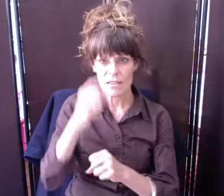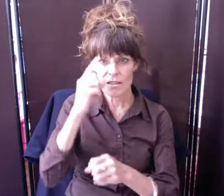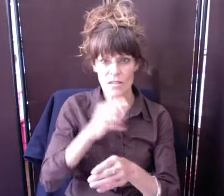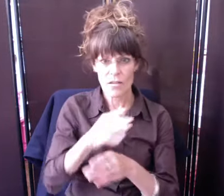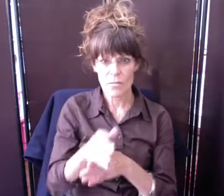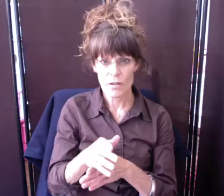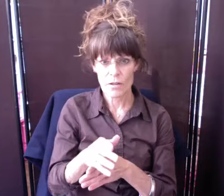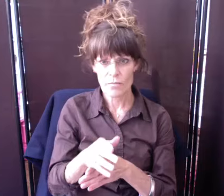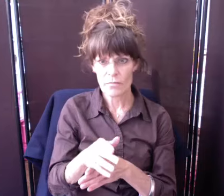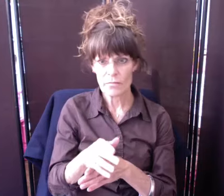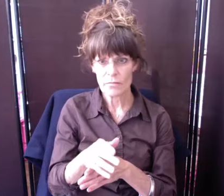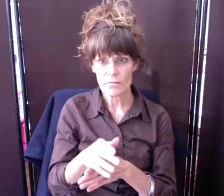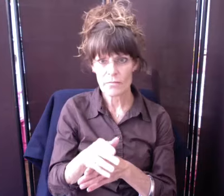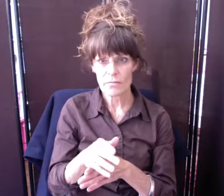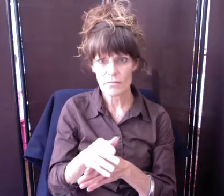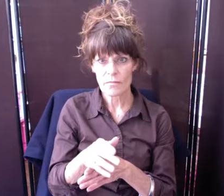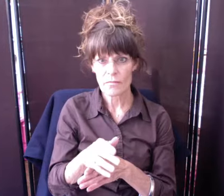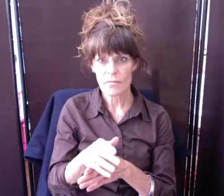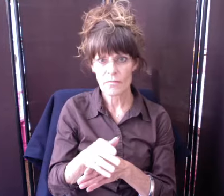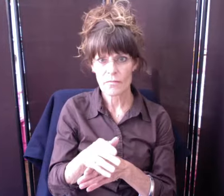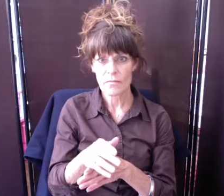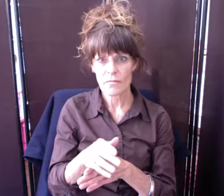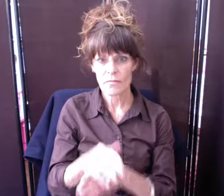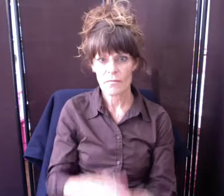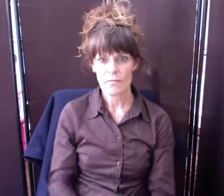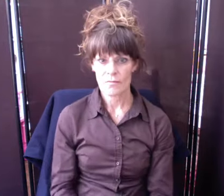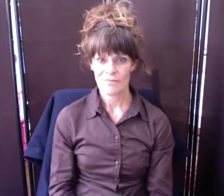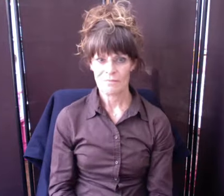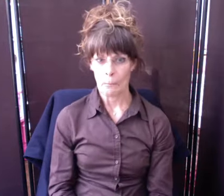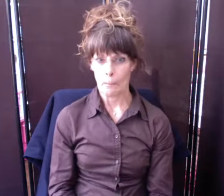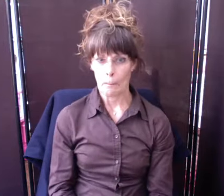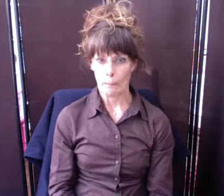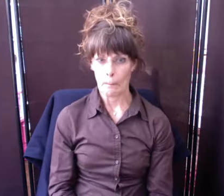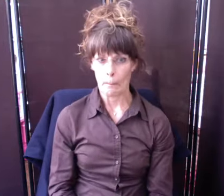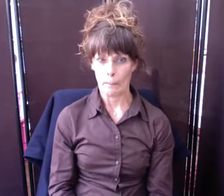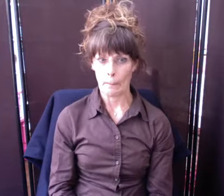Greg. I just do that and then back one. Okay, cool.